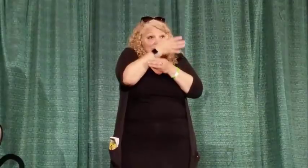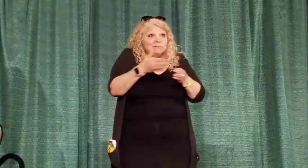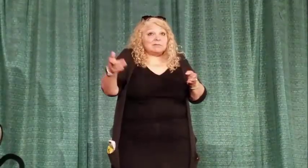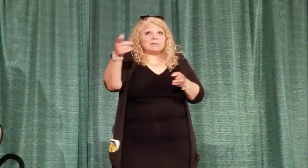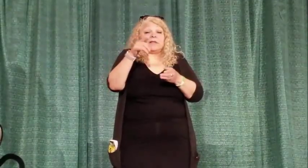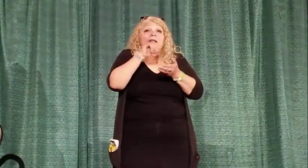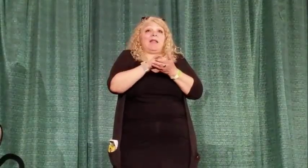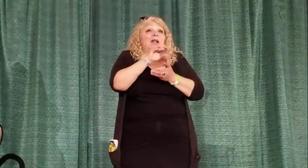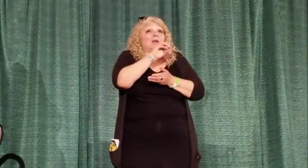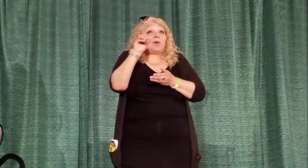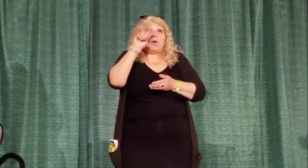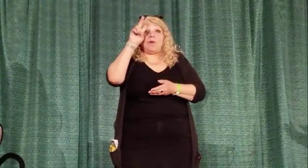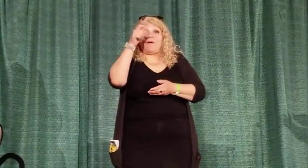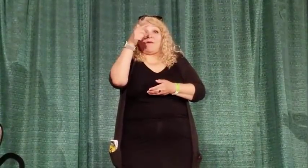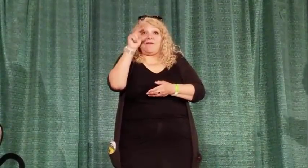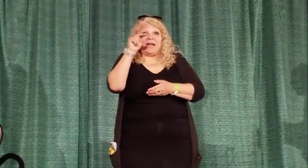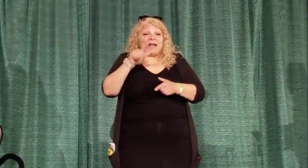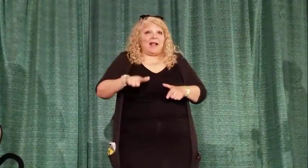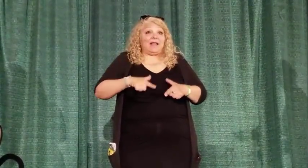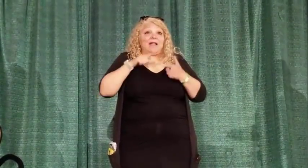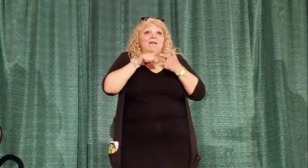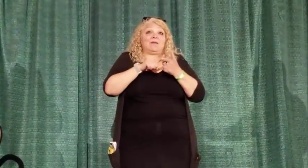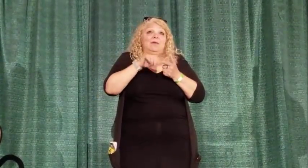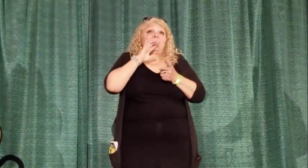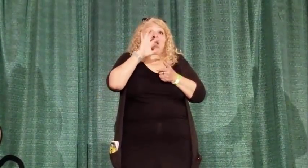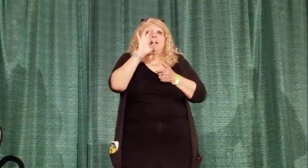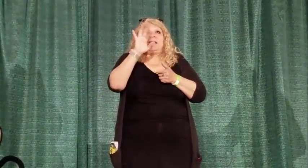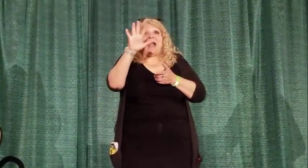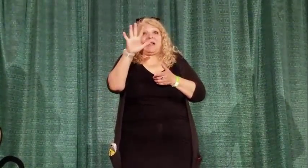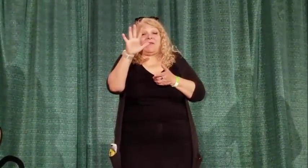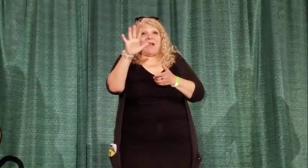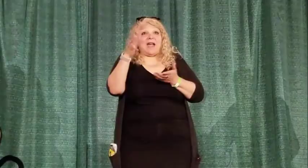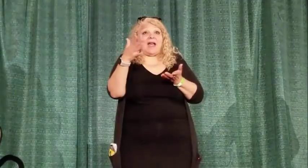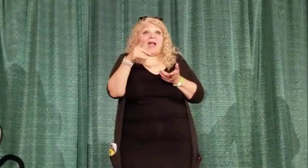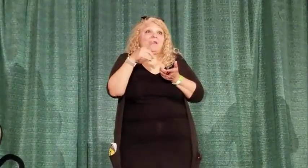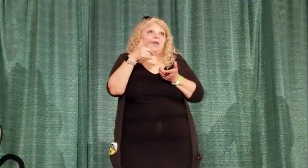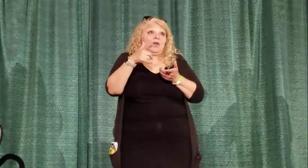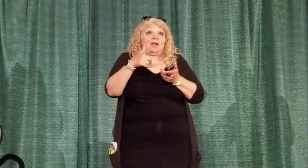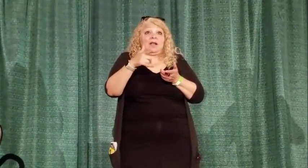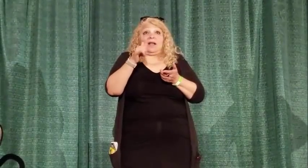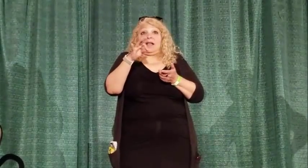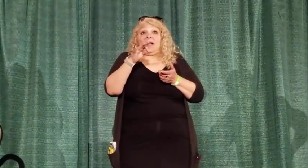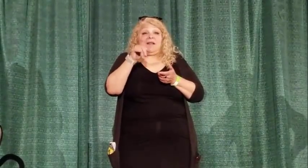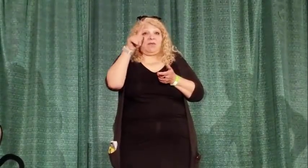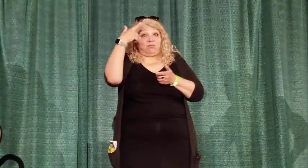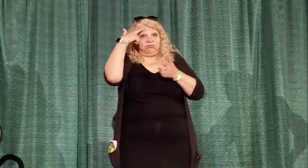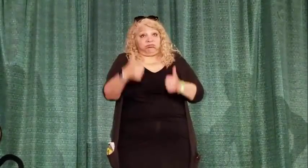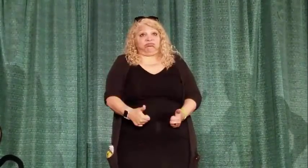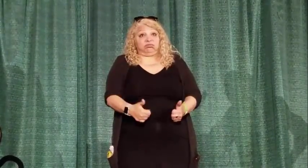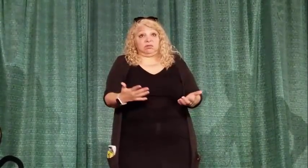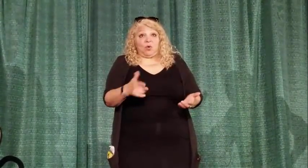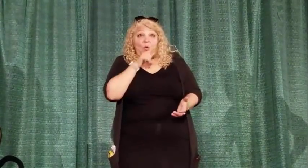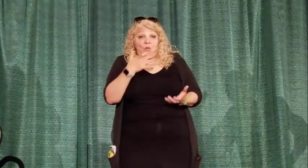no vegan lives to be 95 years old. What good is to be living to be 95 or 105 years old if you don't have your full mental faculties intact?